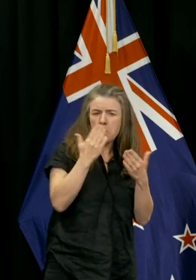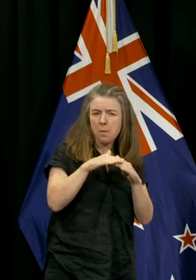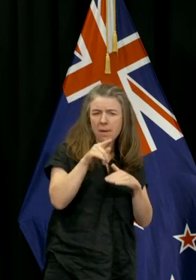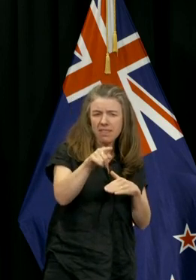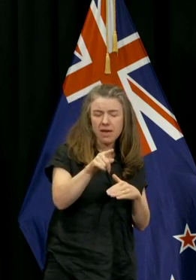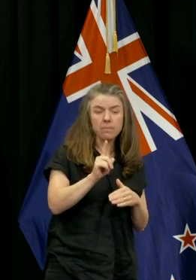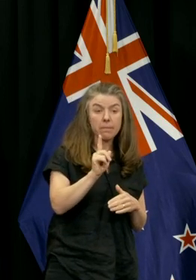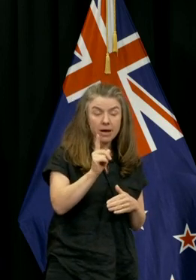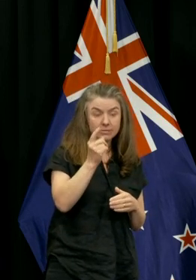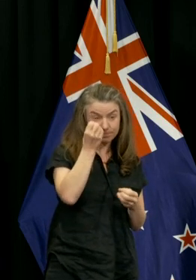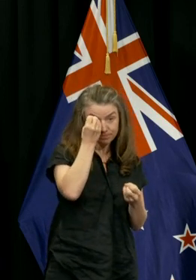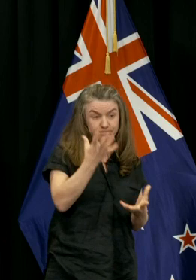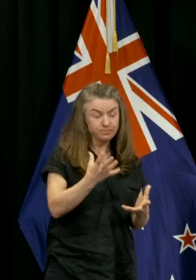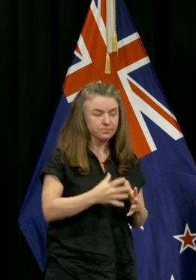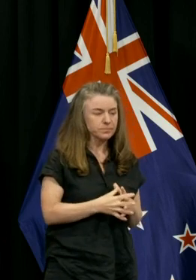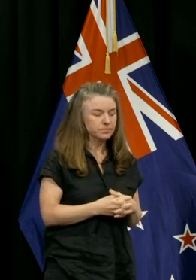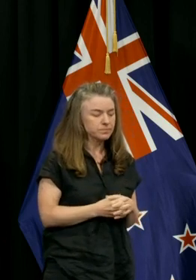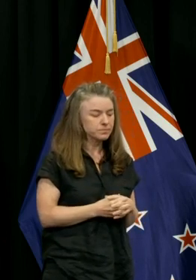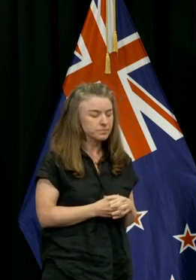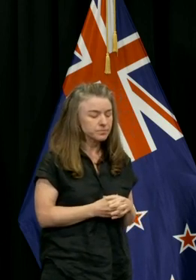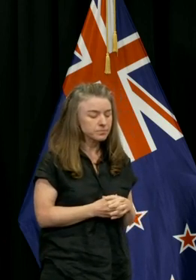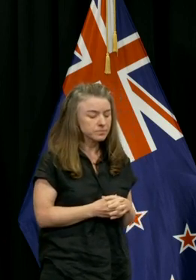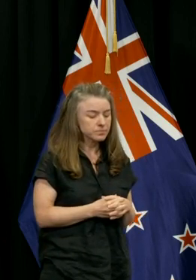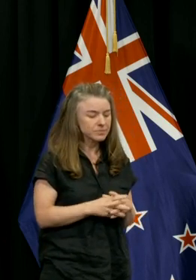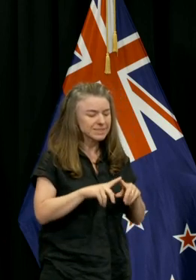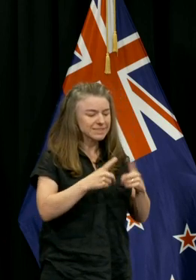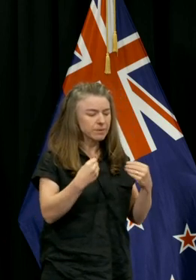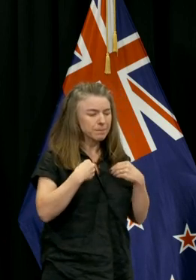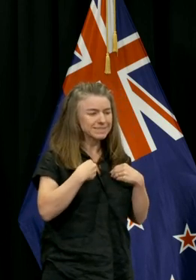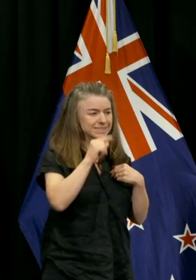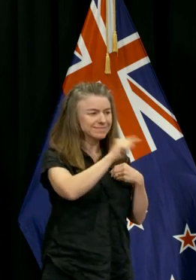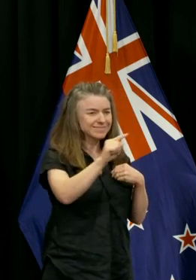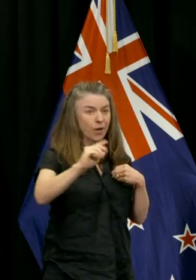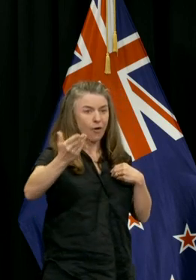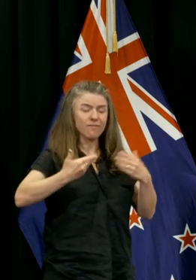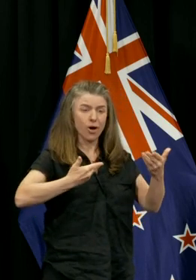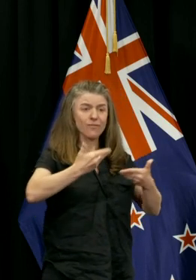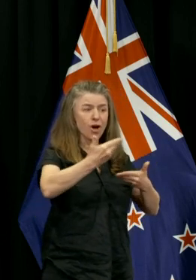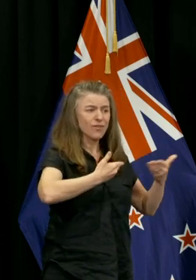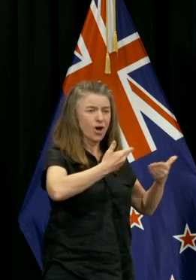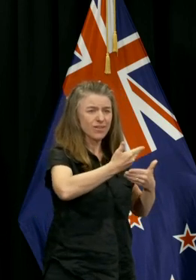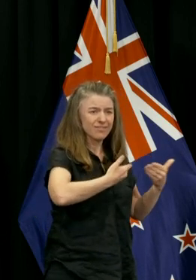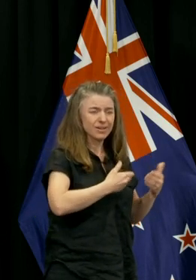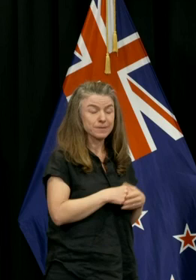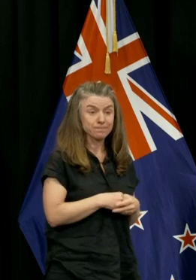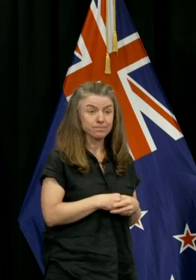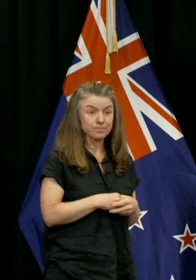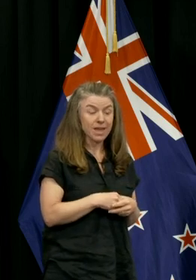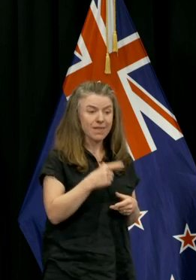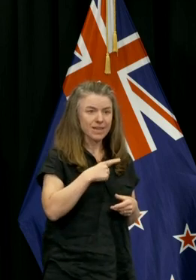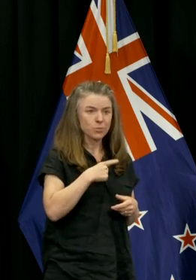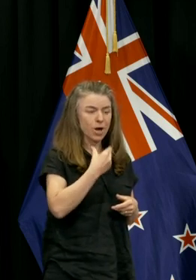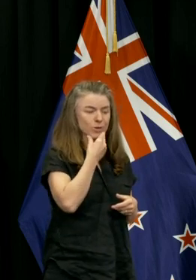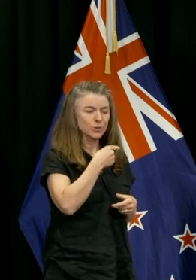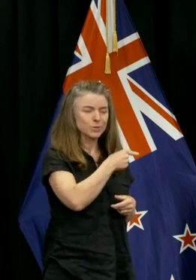I will point out is, of course, we've had a number of different companies making different offers. That is why we are using